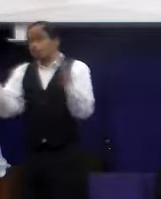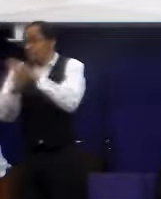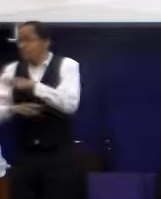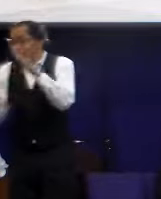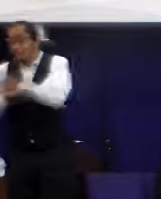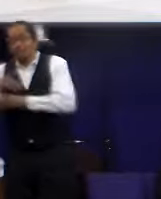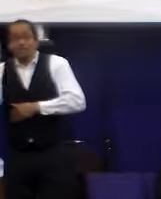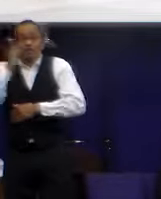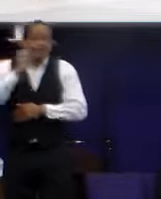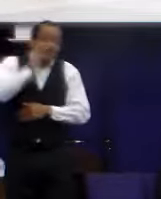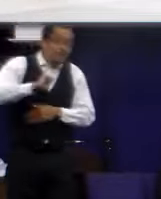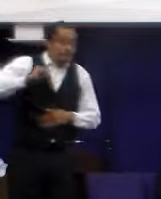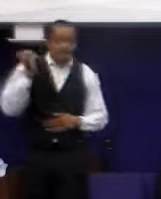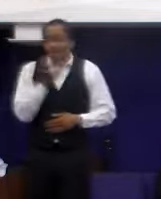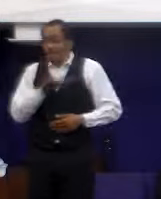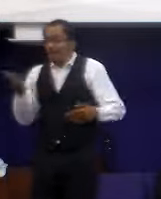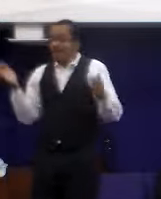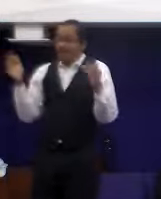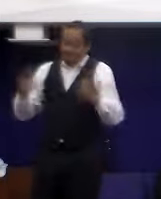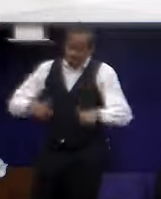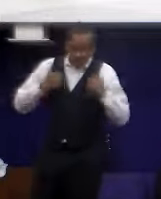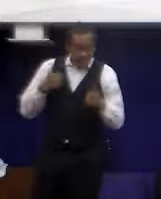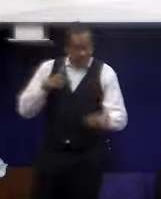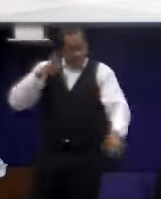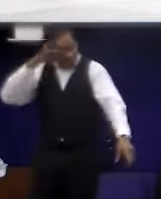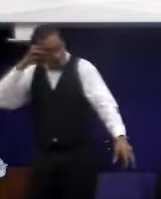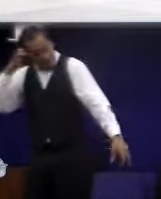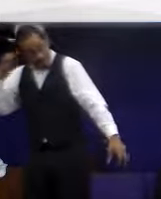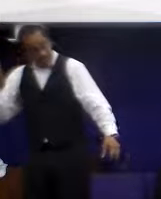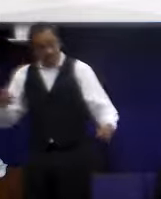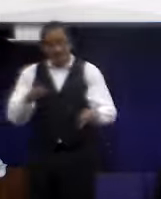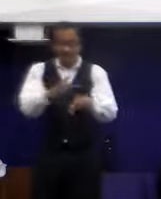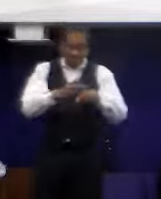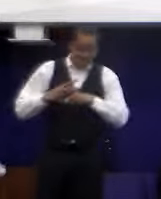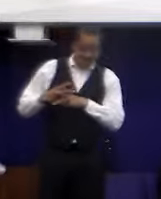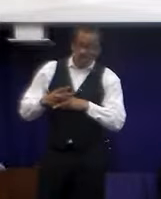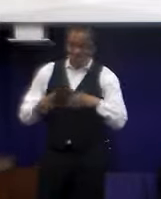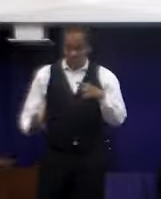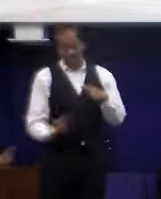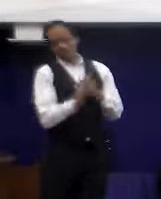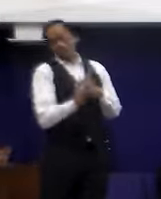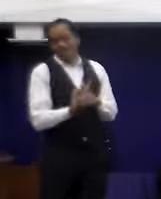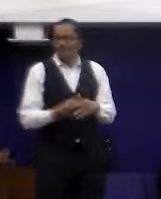Amen. Because the enemy is going to keep on attacking us. Hallelujah. How many come give God some praise today?